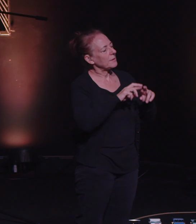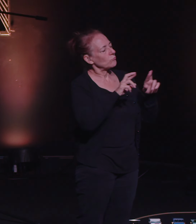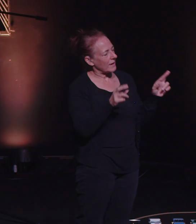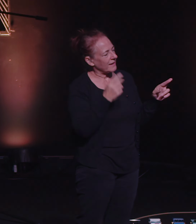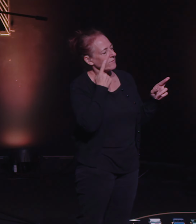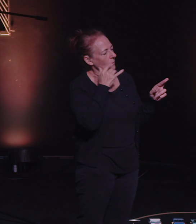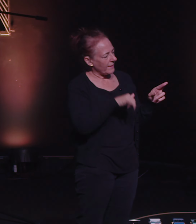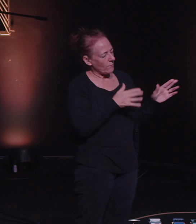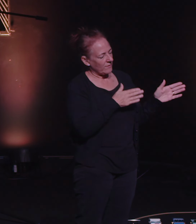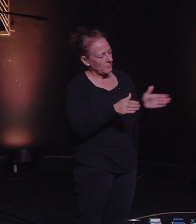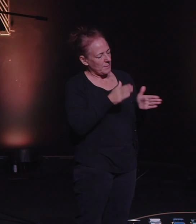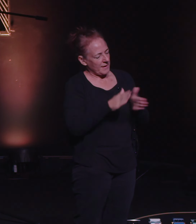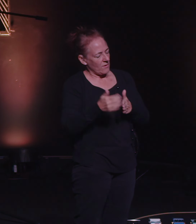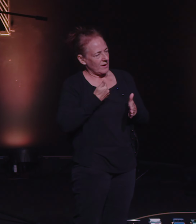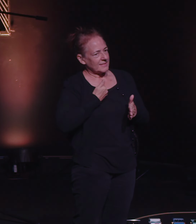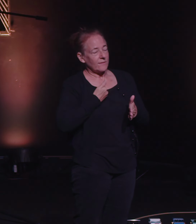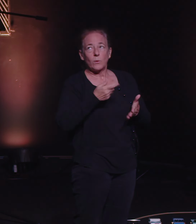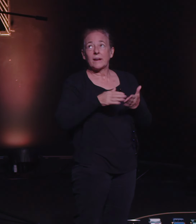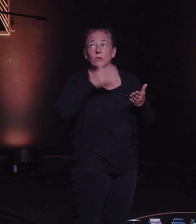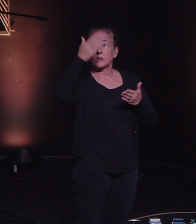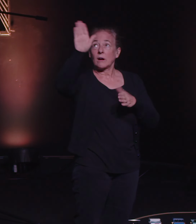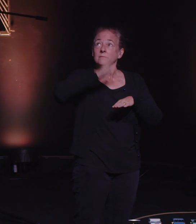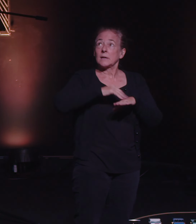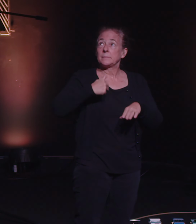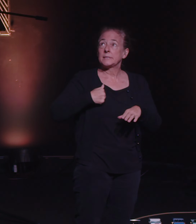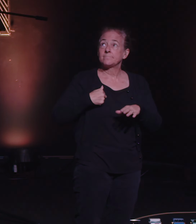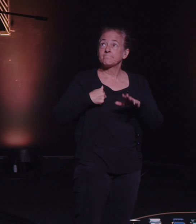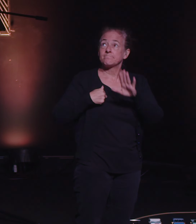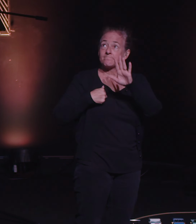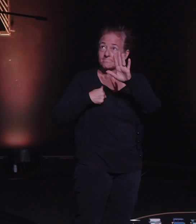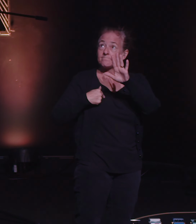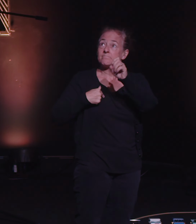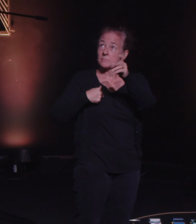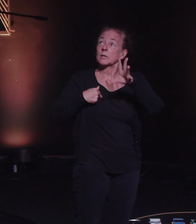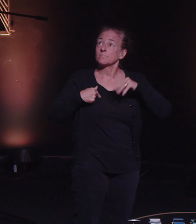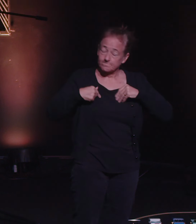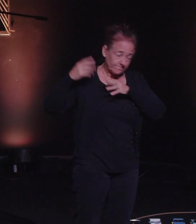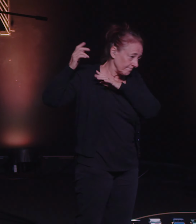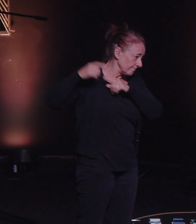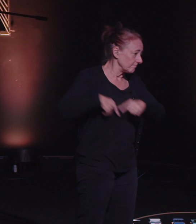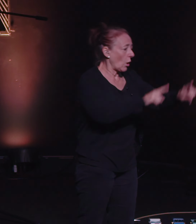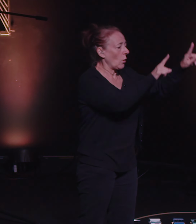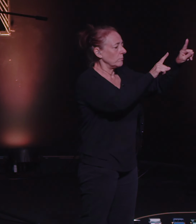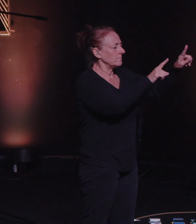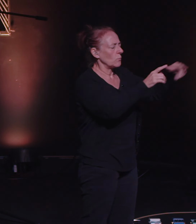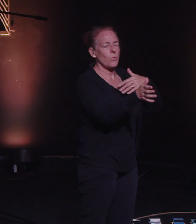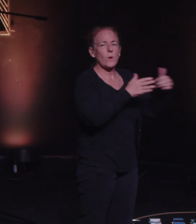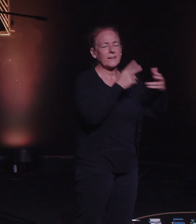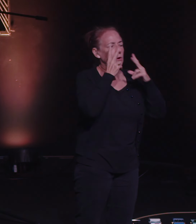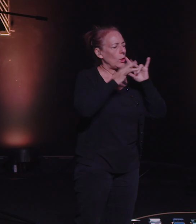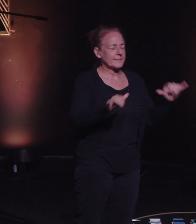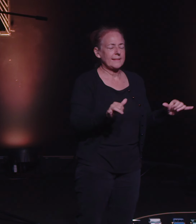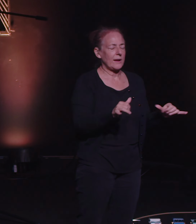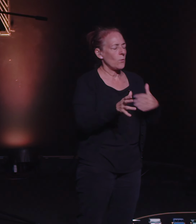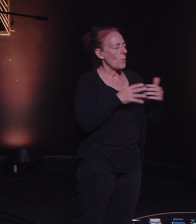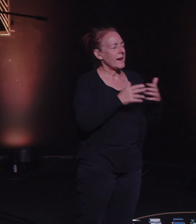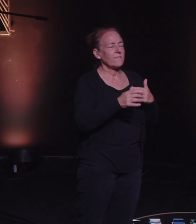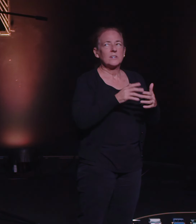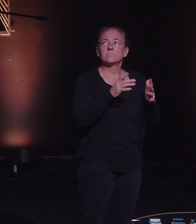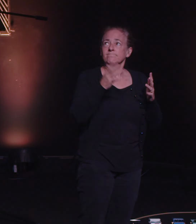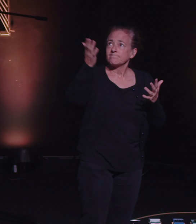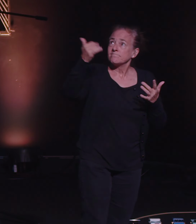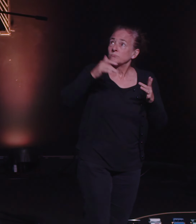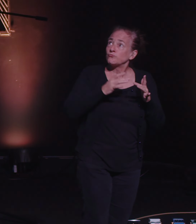We're going to prepare ourselves for whatever God brings next. And I feel a lot of peace with God, whatever that looks like, however ministry is going to look like to reach